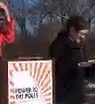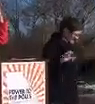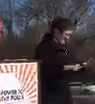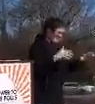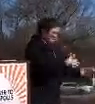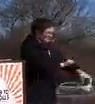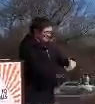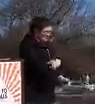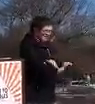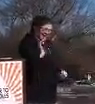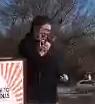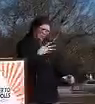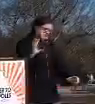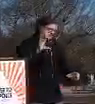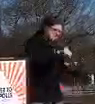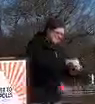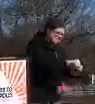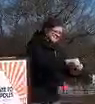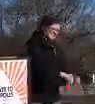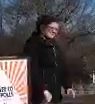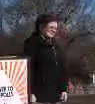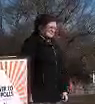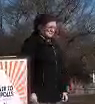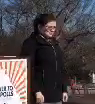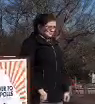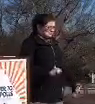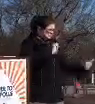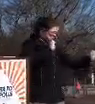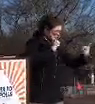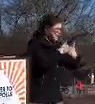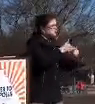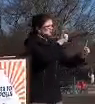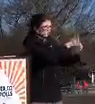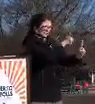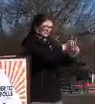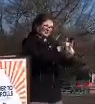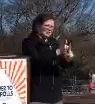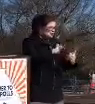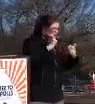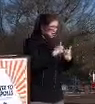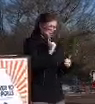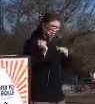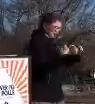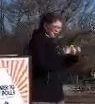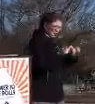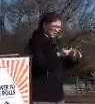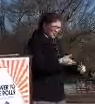participation. It challenges us, but it also empowers us.